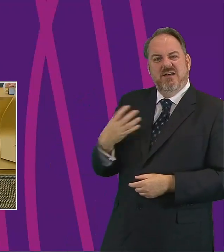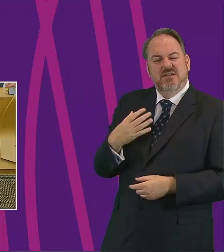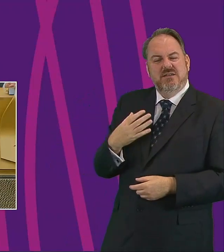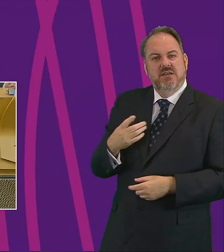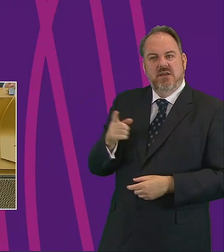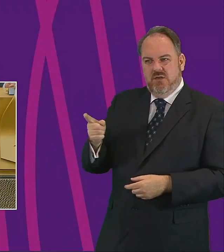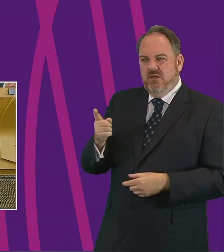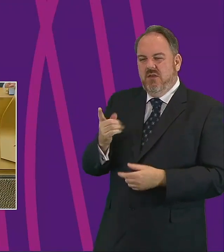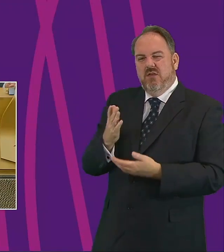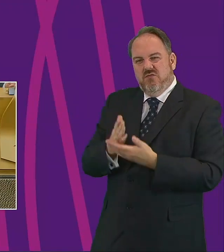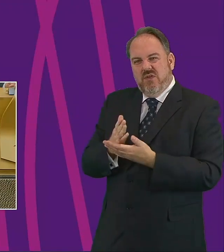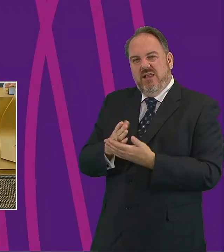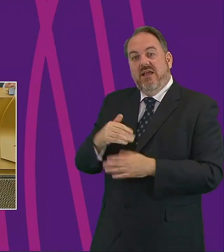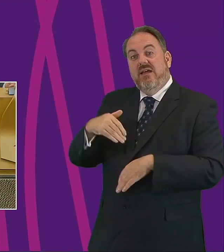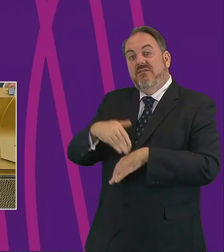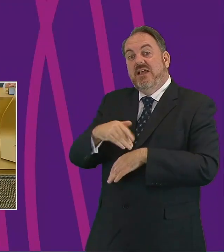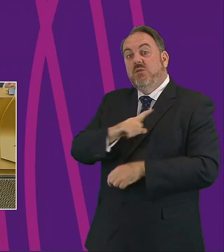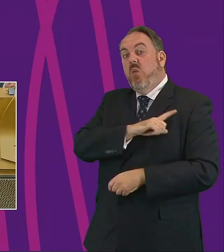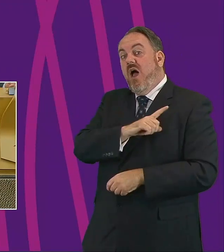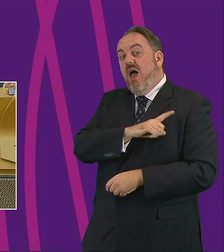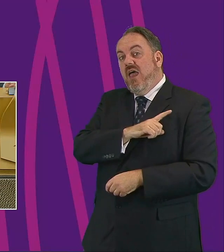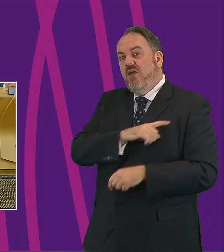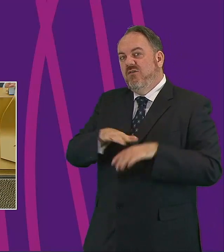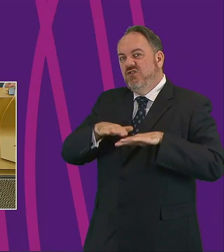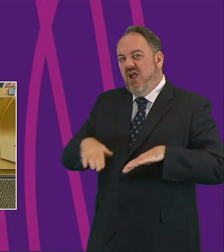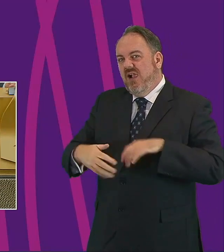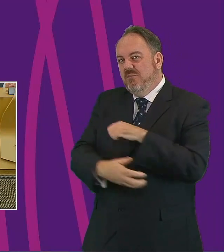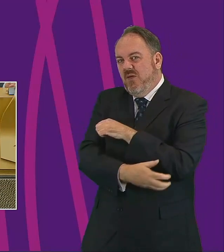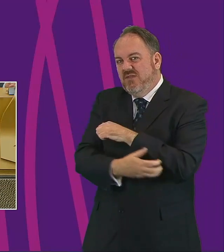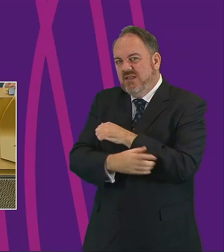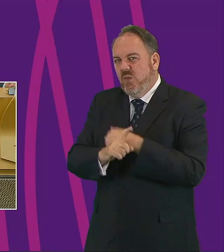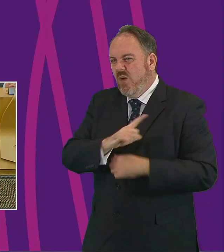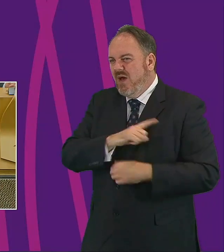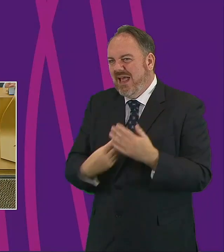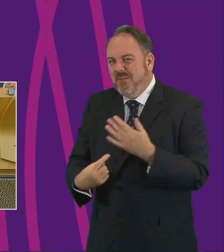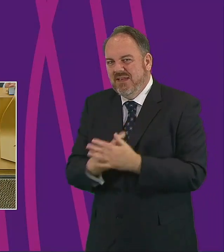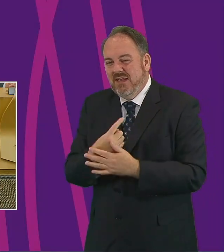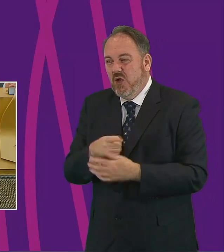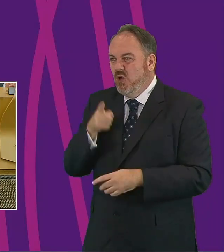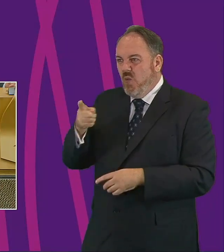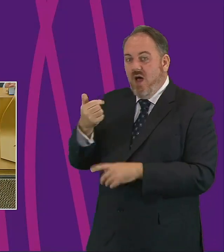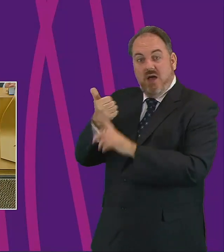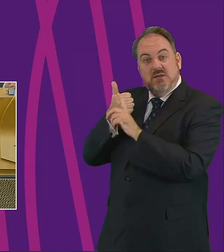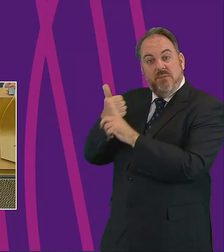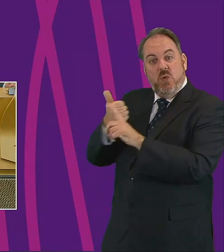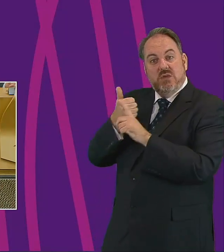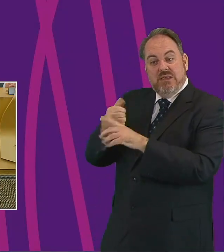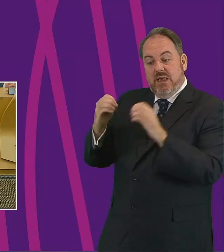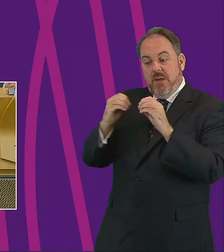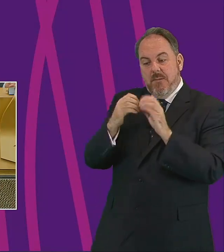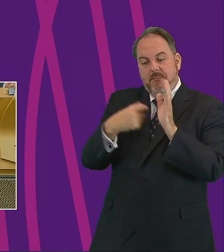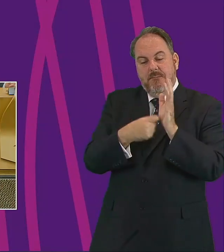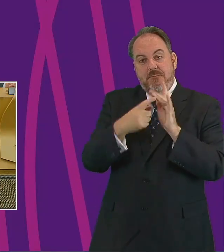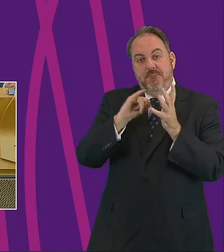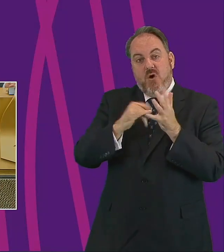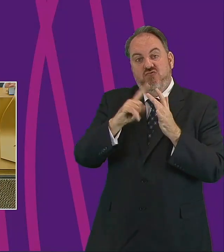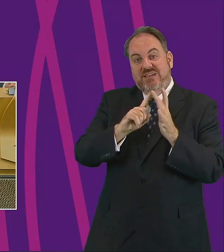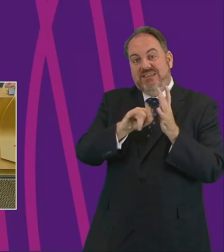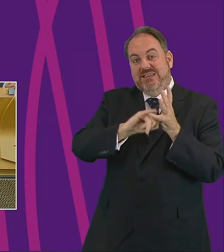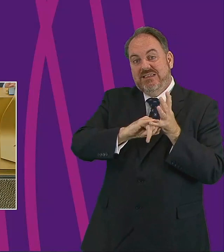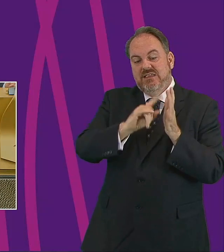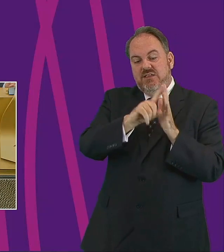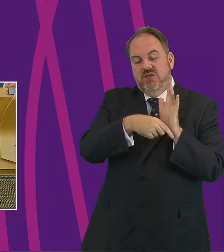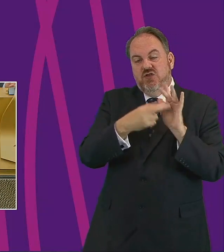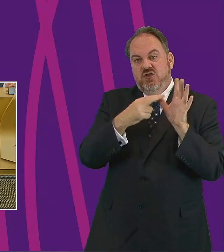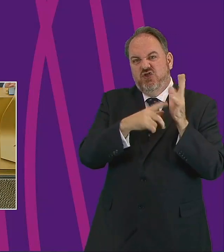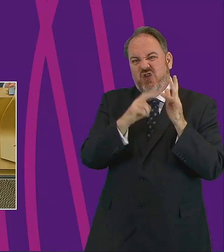real drivers of child poverty are right now, he would stop being Boris Johnson's chief cheerleader in this Parliament and actually start standing up for